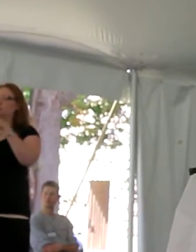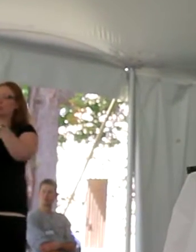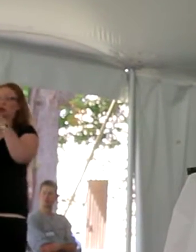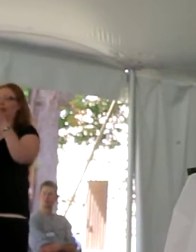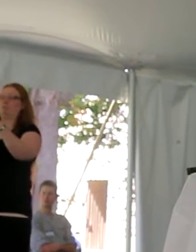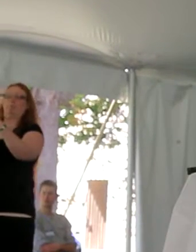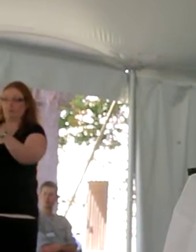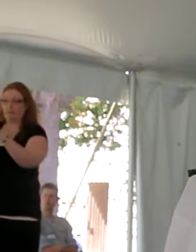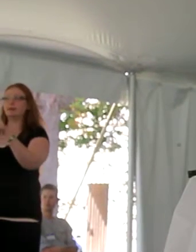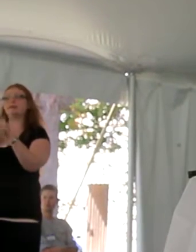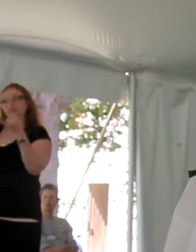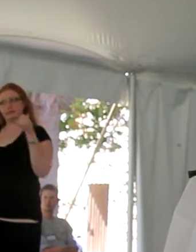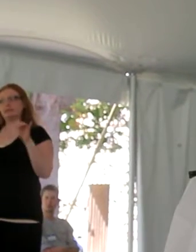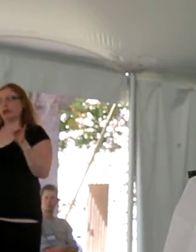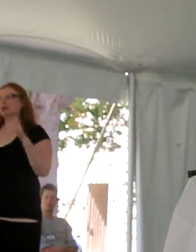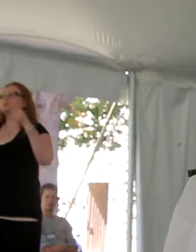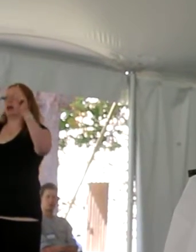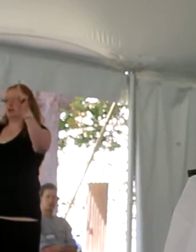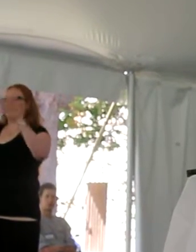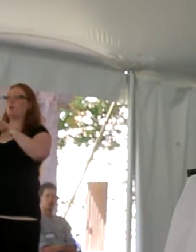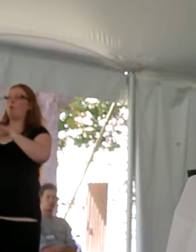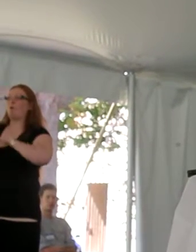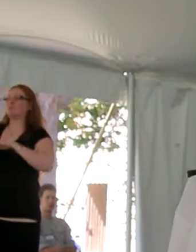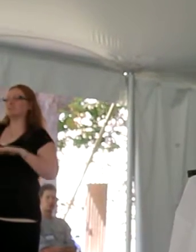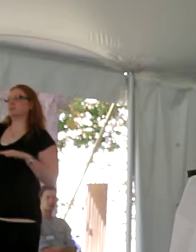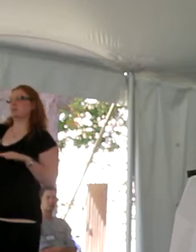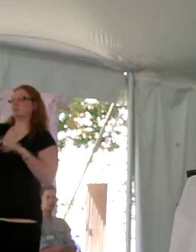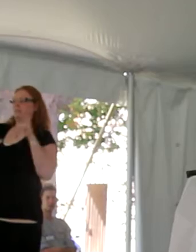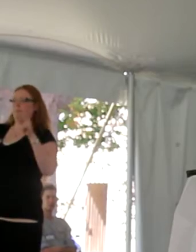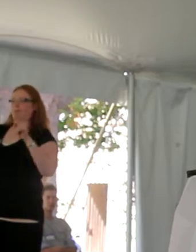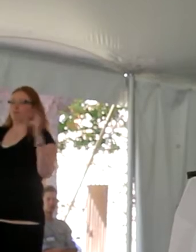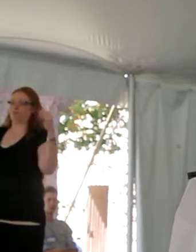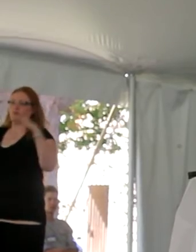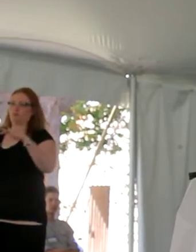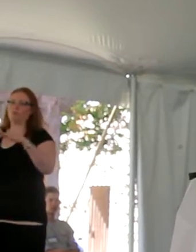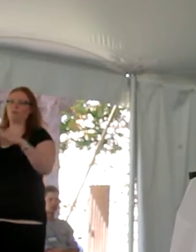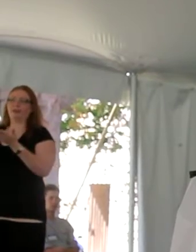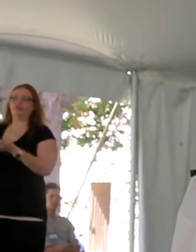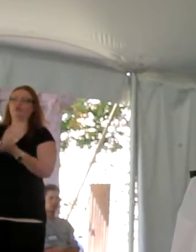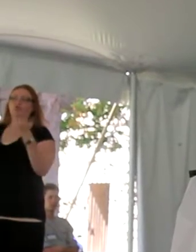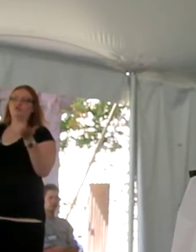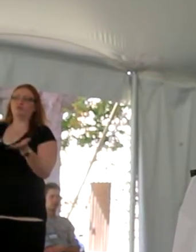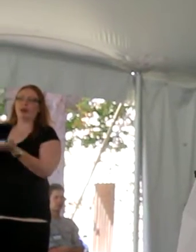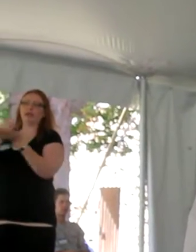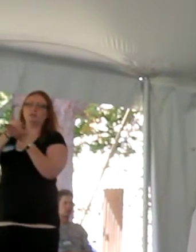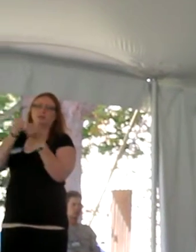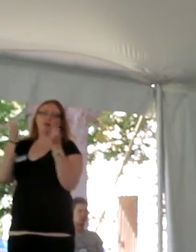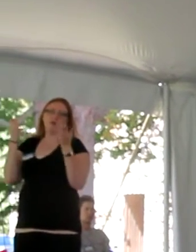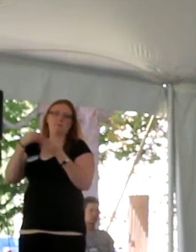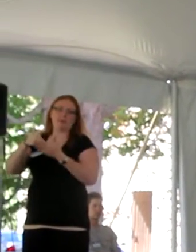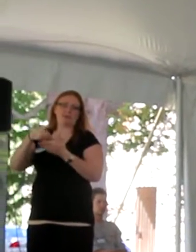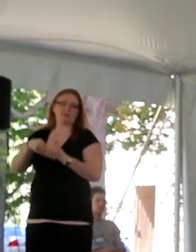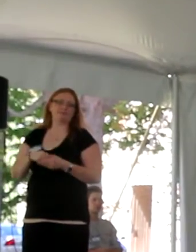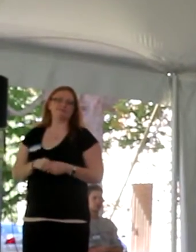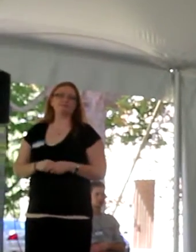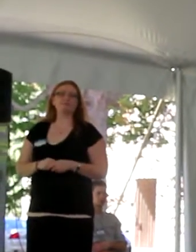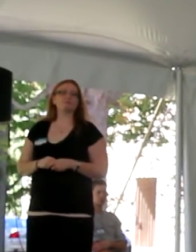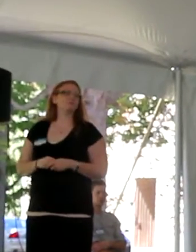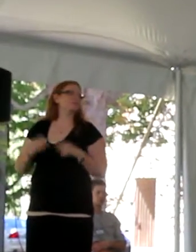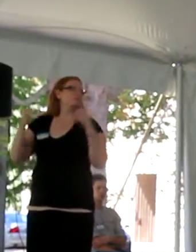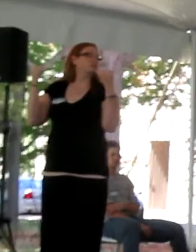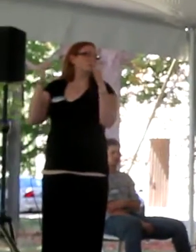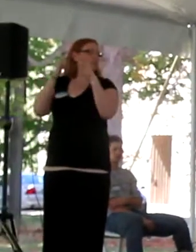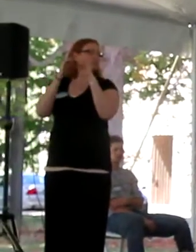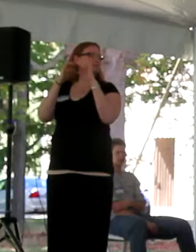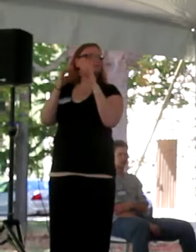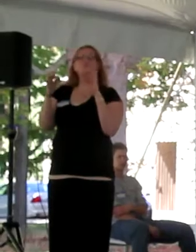very successful walk last year with over 600 people, and we raised a lot of money. The thing I want to talk about is